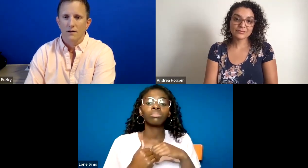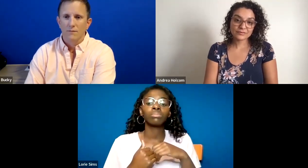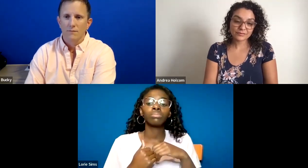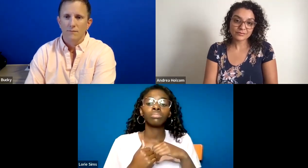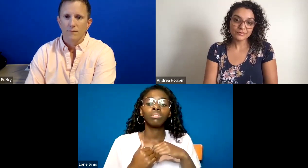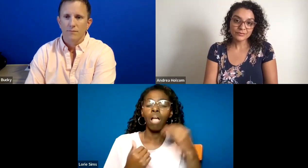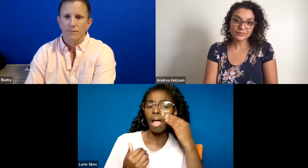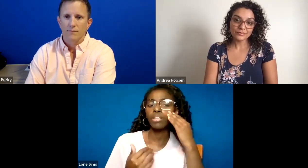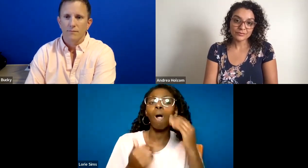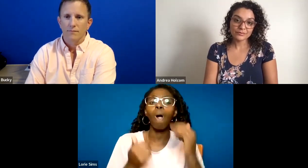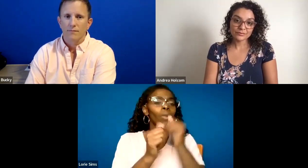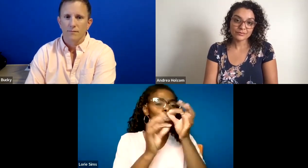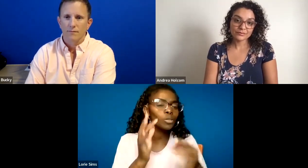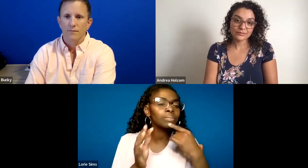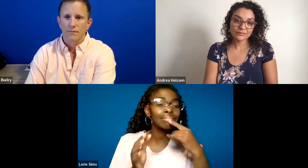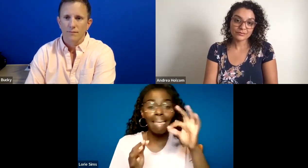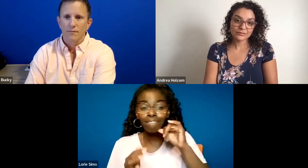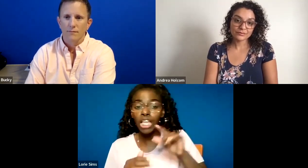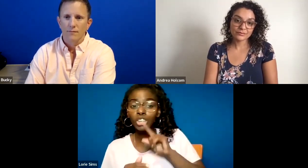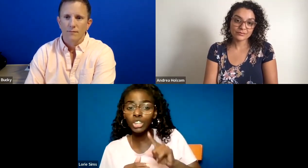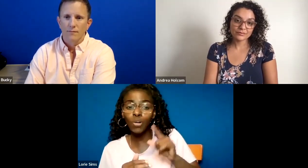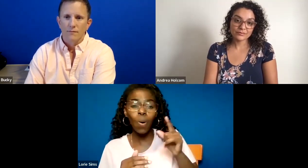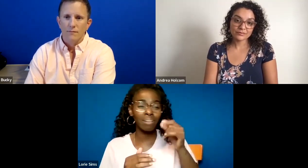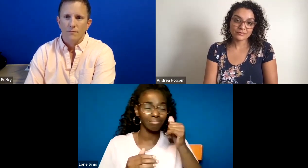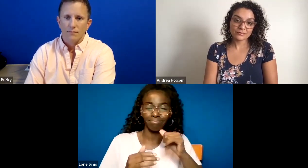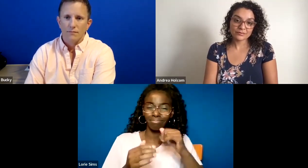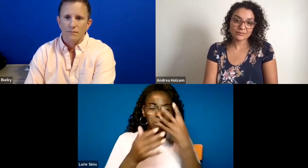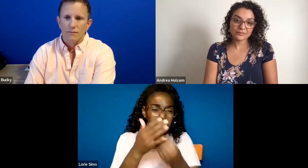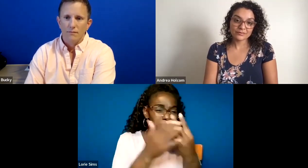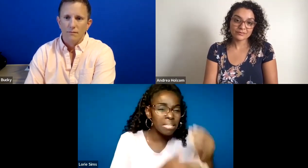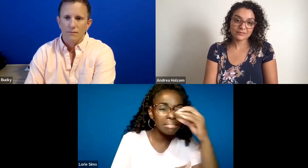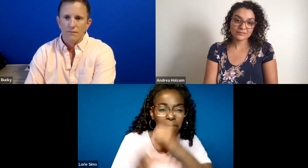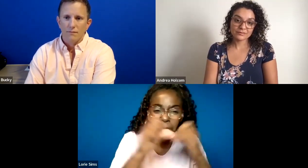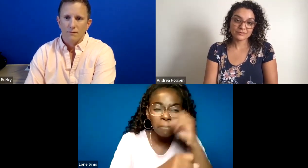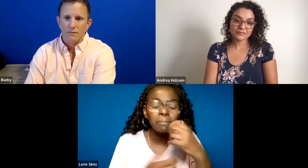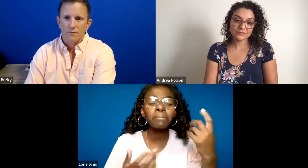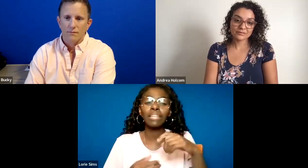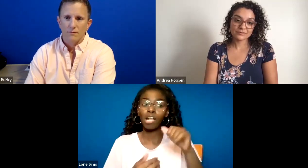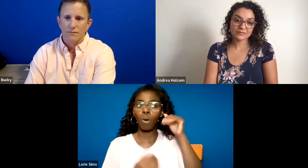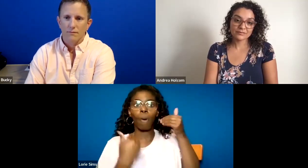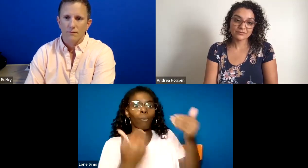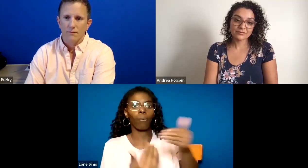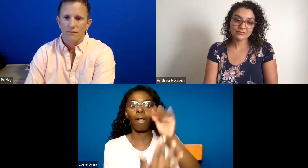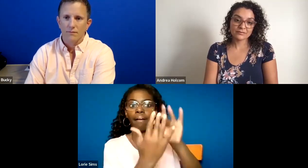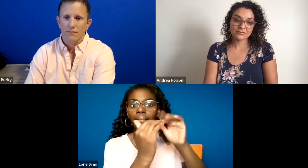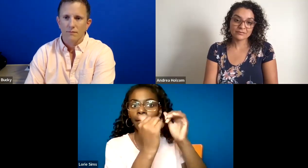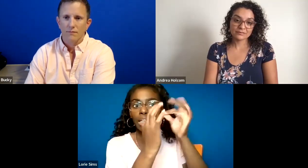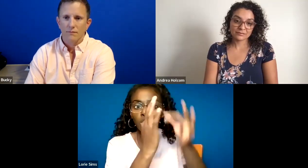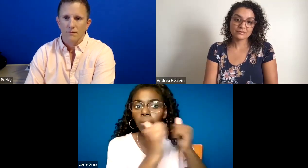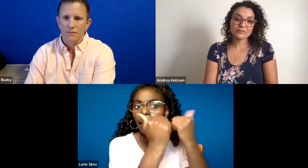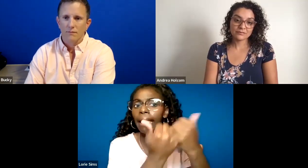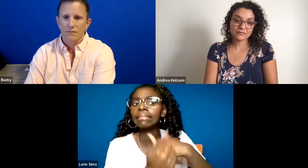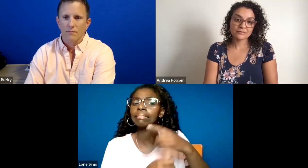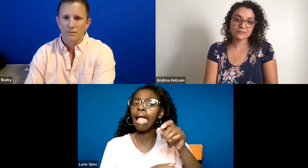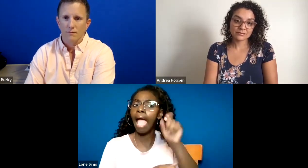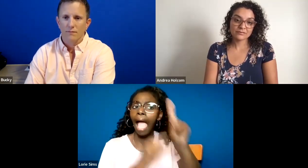to this, how I should approach the situation. I do know most interpreters say that there's information that's